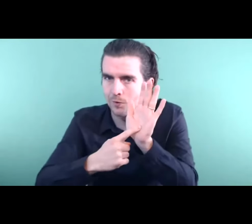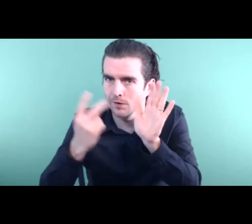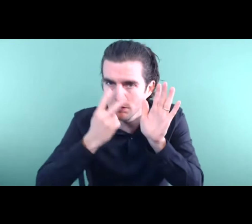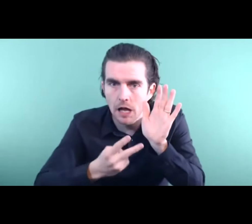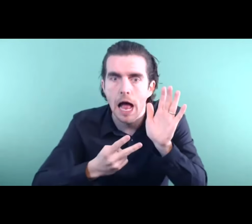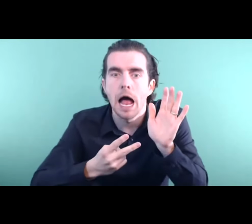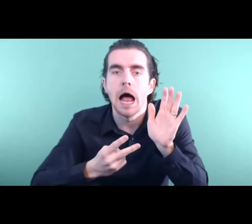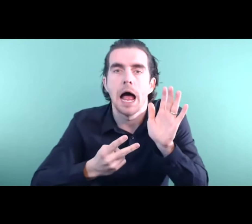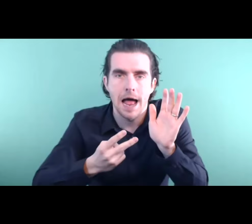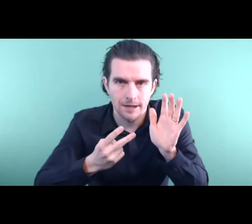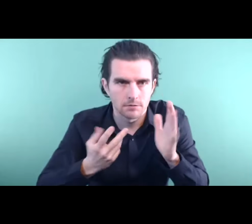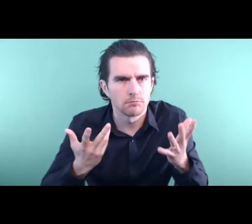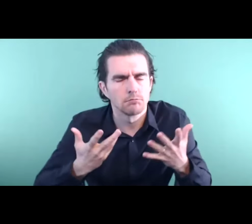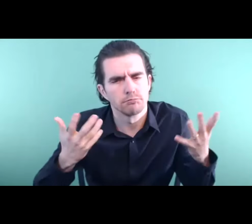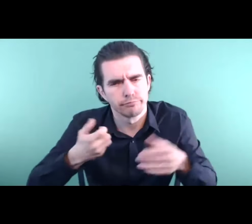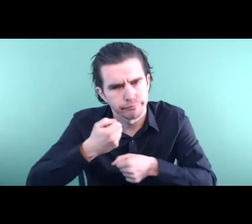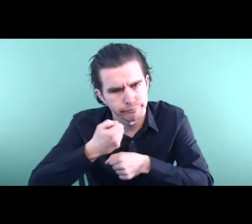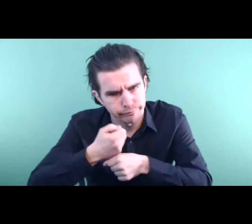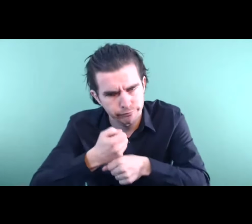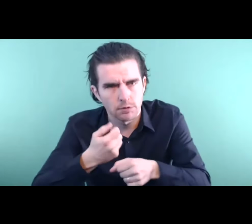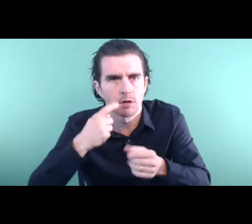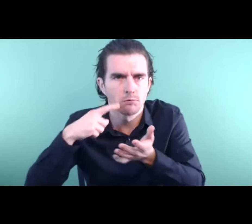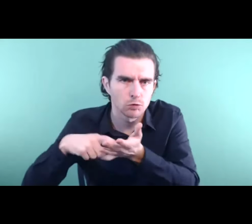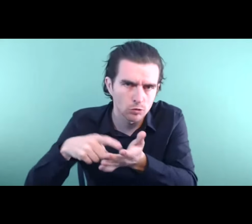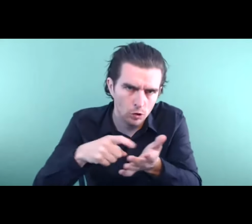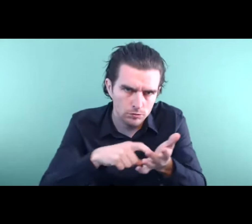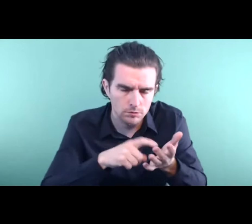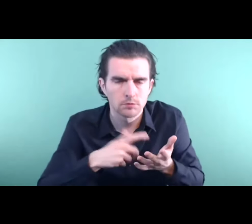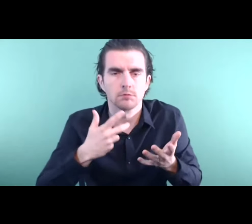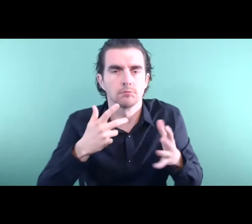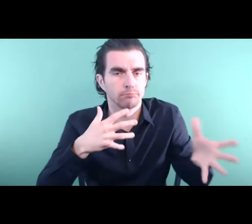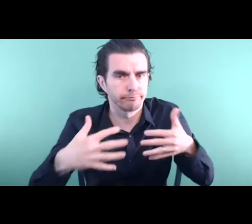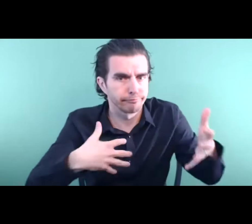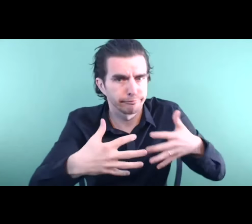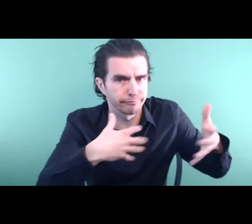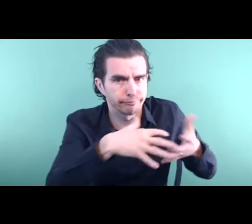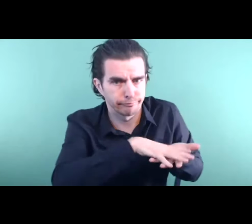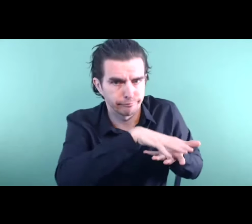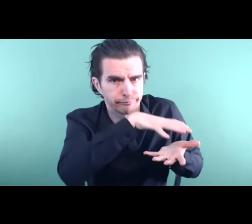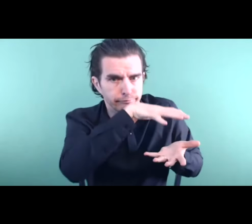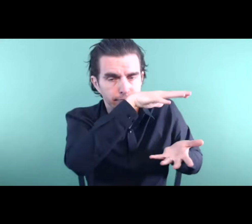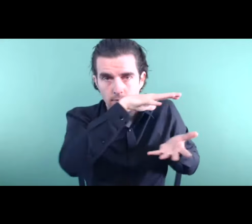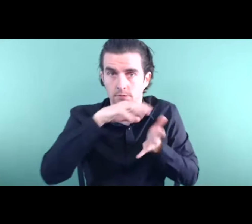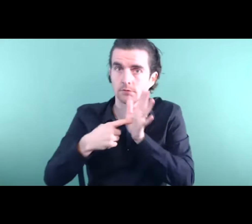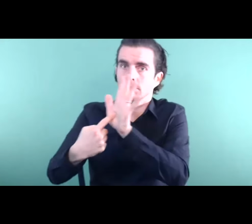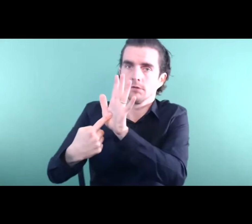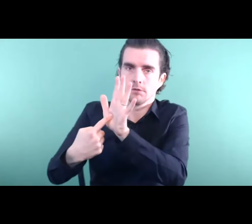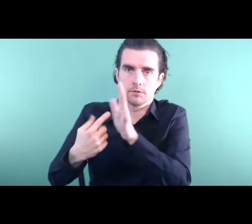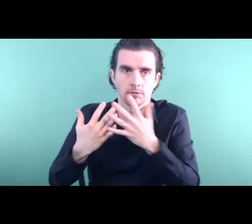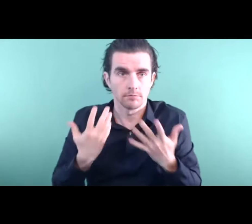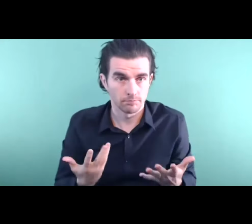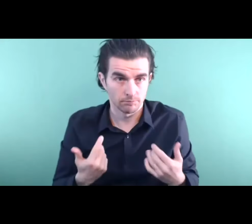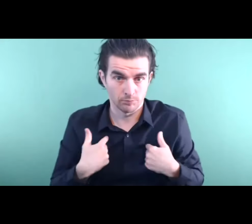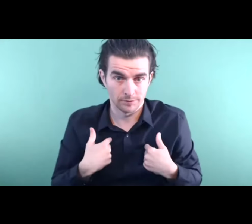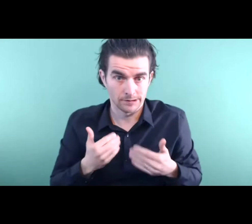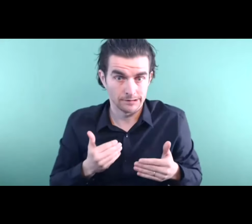engage the community of persons with disabilities in a way that is emancipatory, that it's participatory, and that we work together